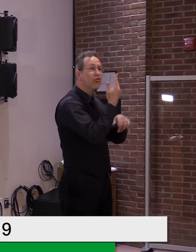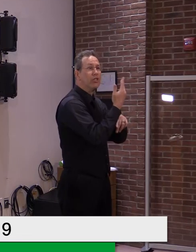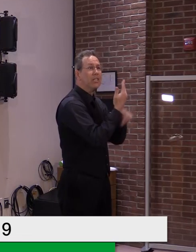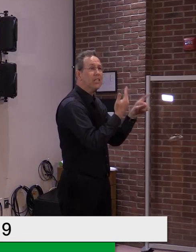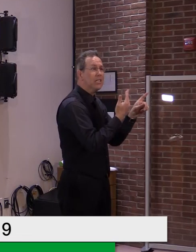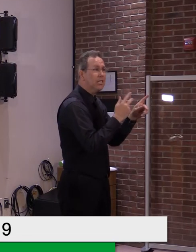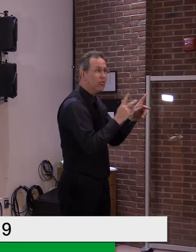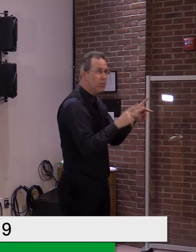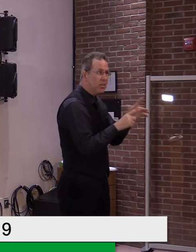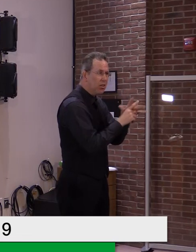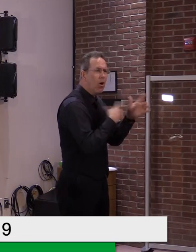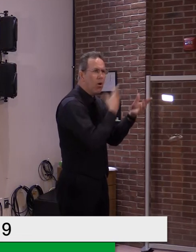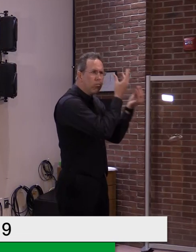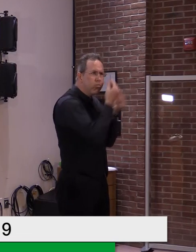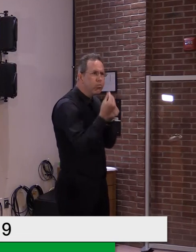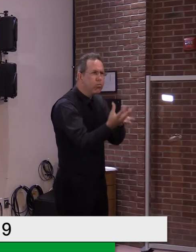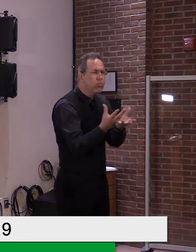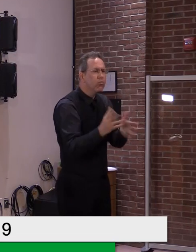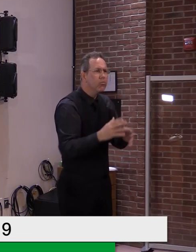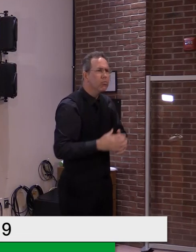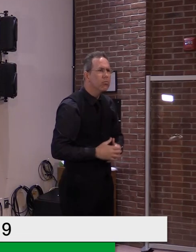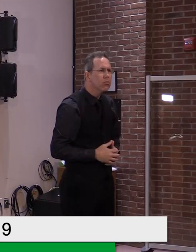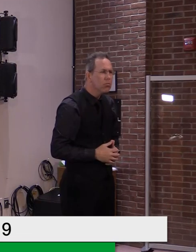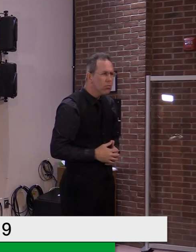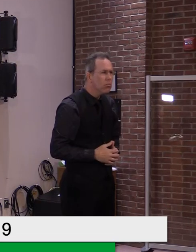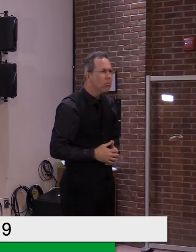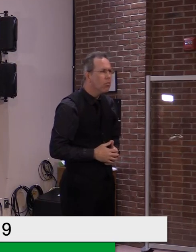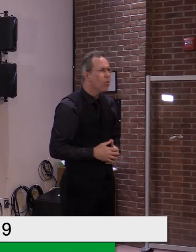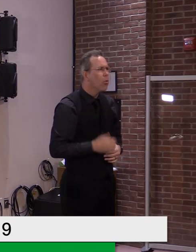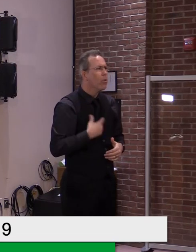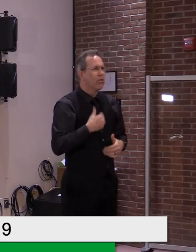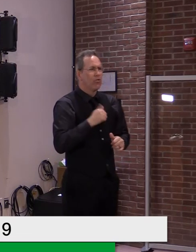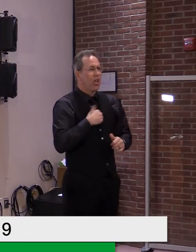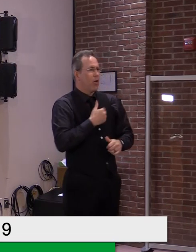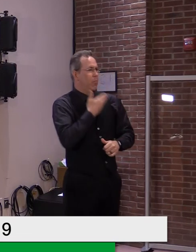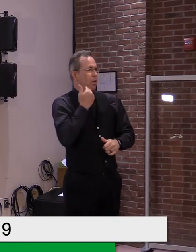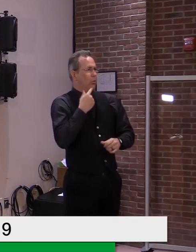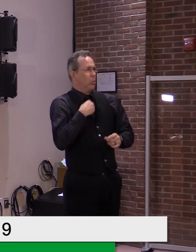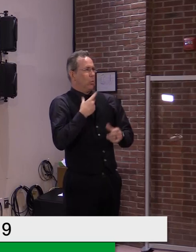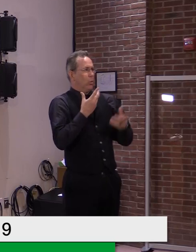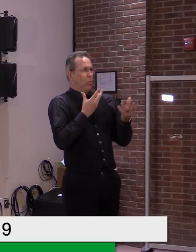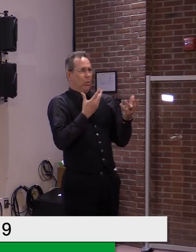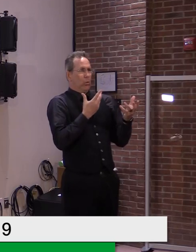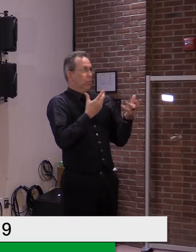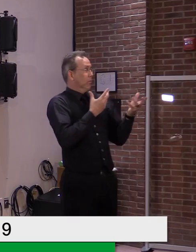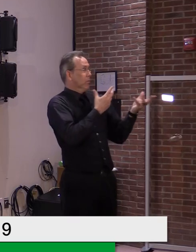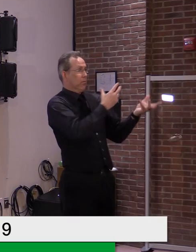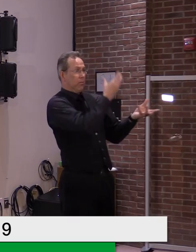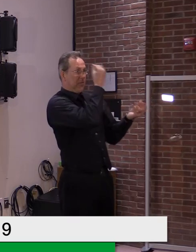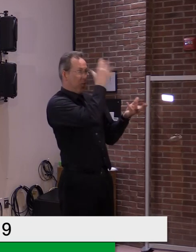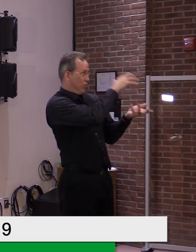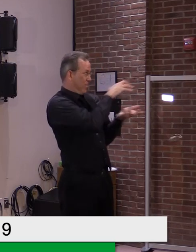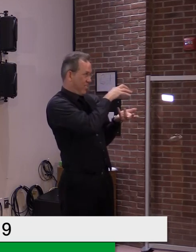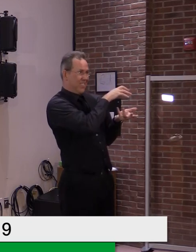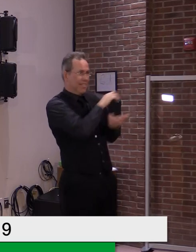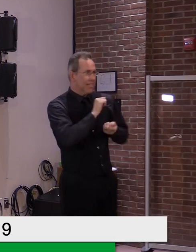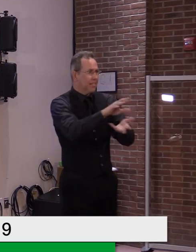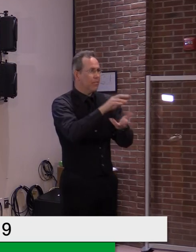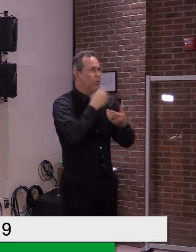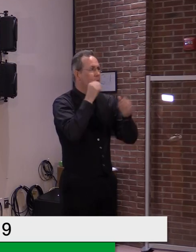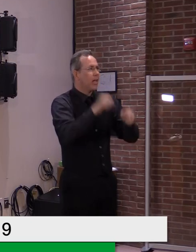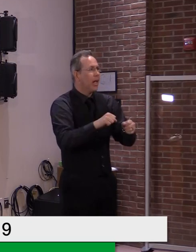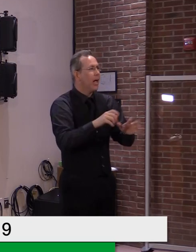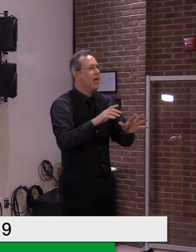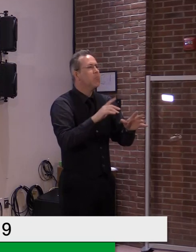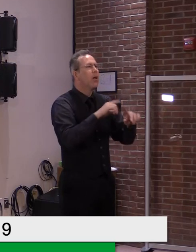we're trying to be as transparent as possible, as quick as possible. We want to be accurate. When there were so many cases in that facility,